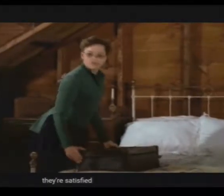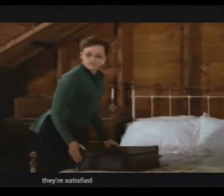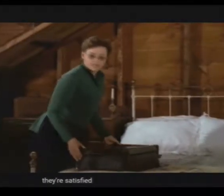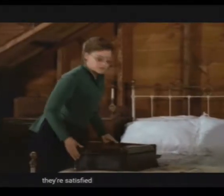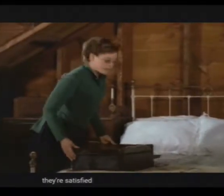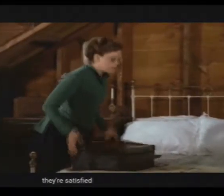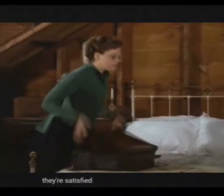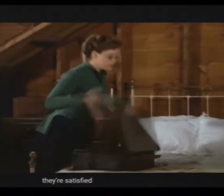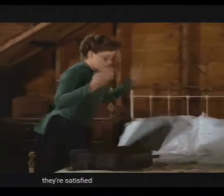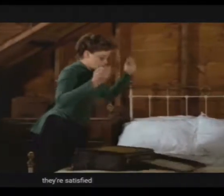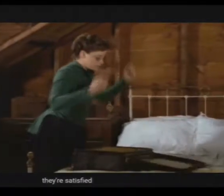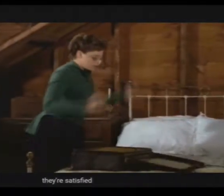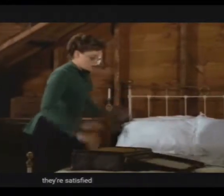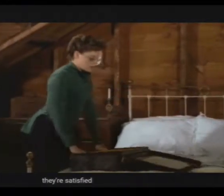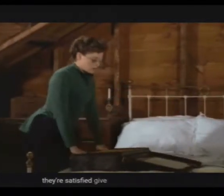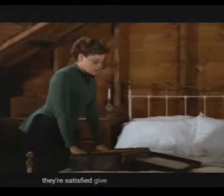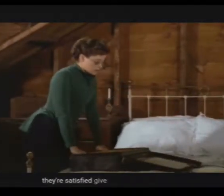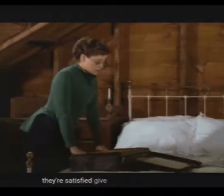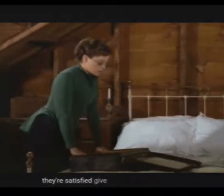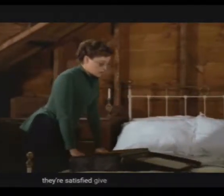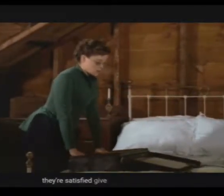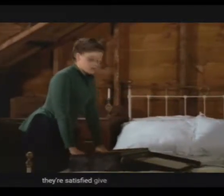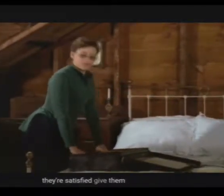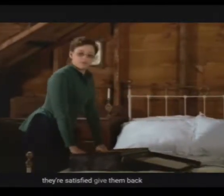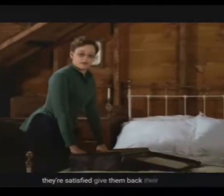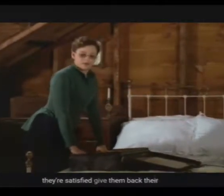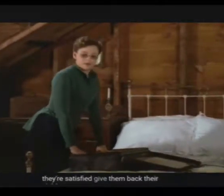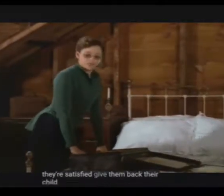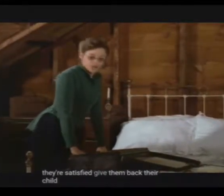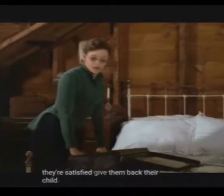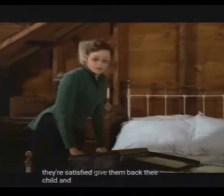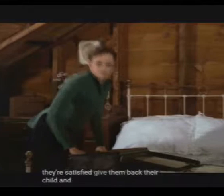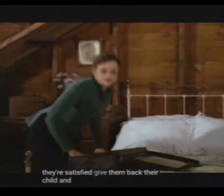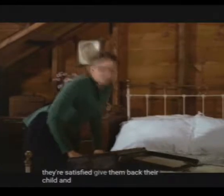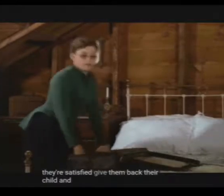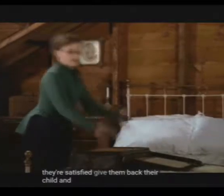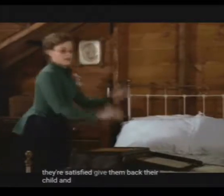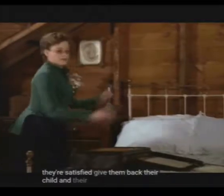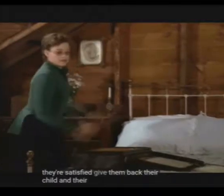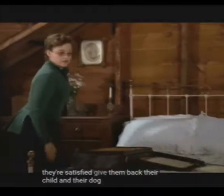they're satisfied, I'll give them back their child and their dog,